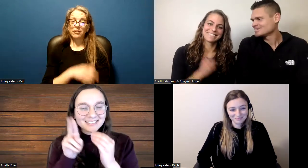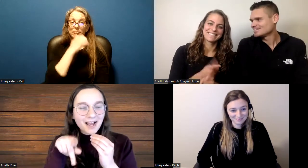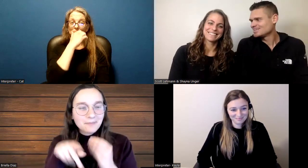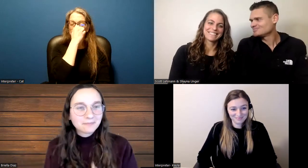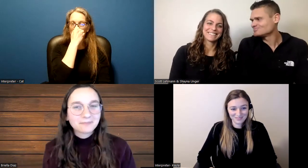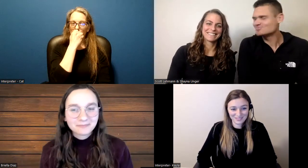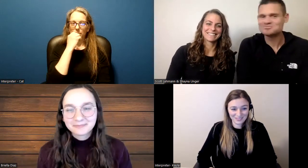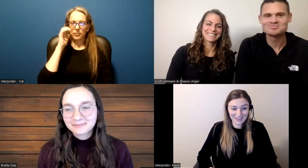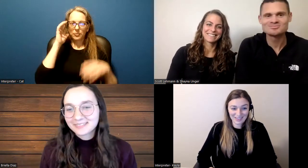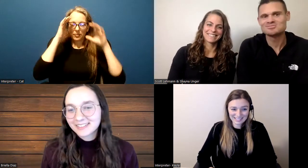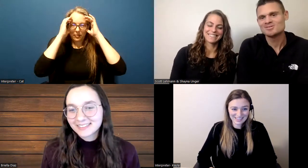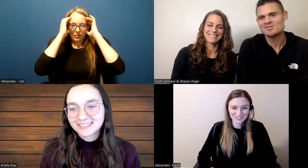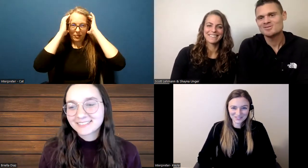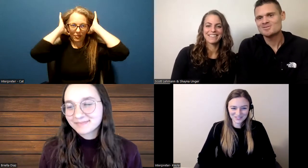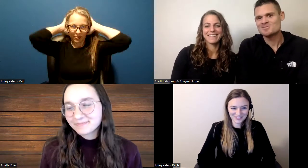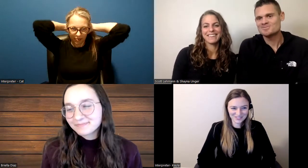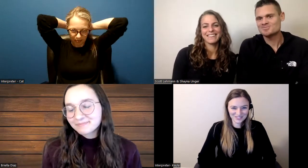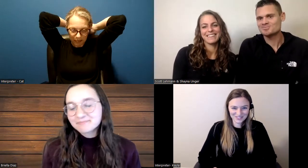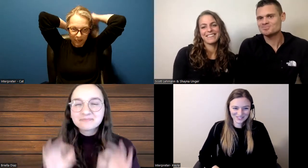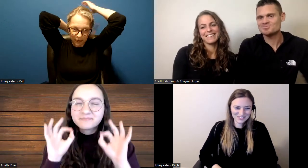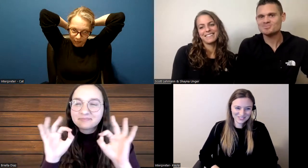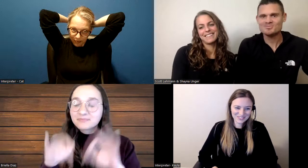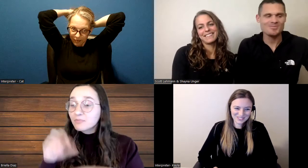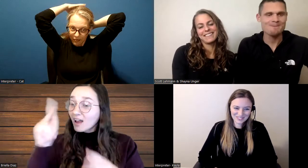quick. Wow, adds up.